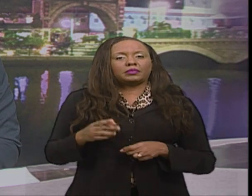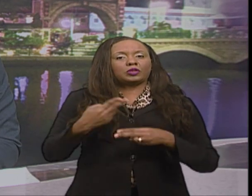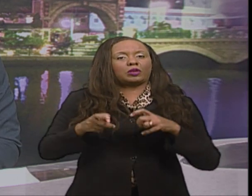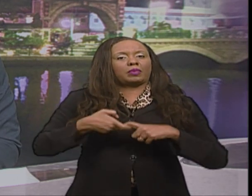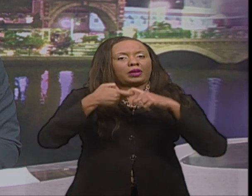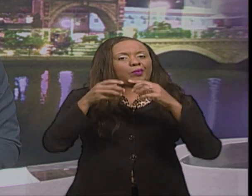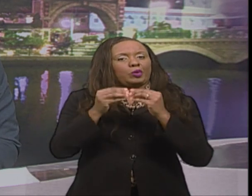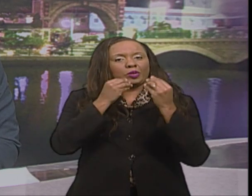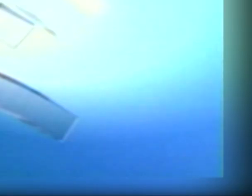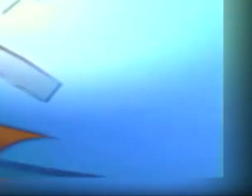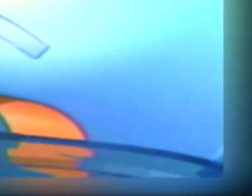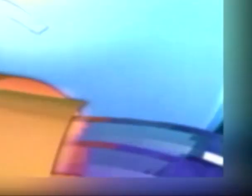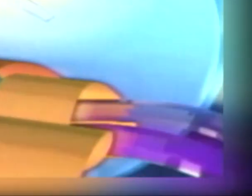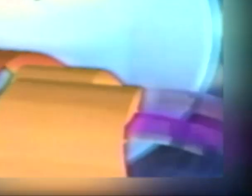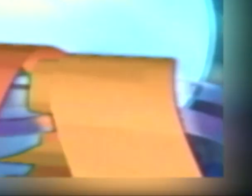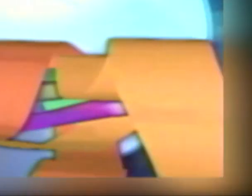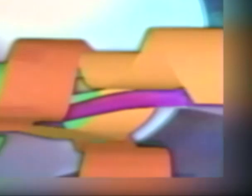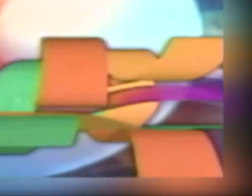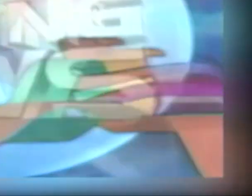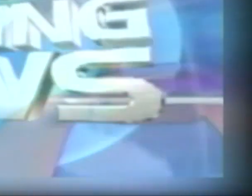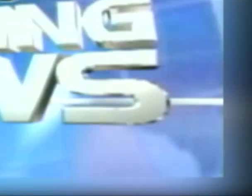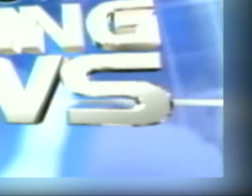here and come back with more news.